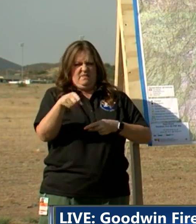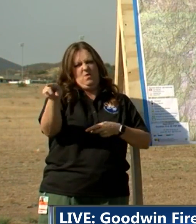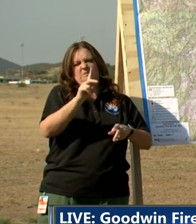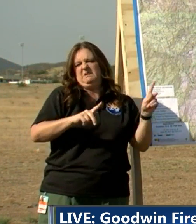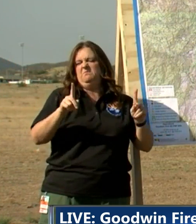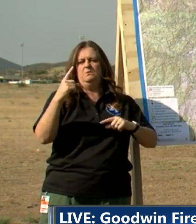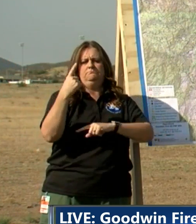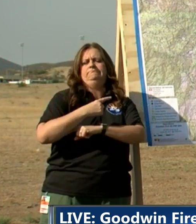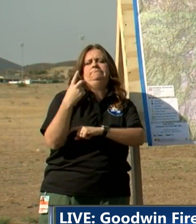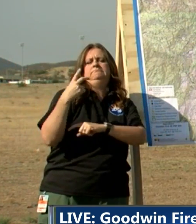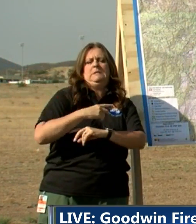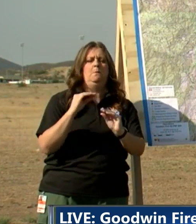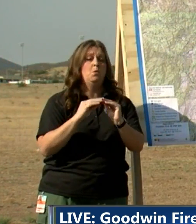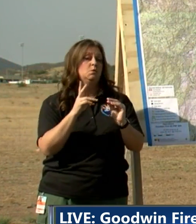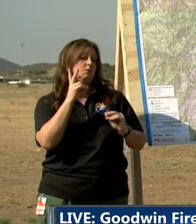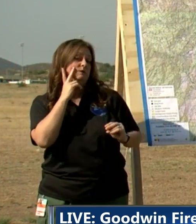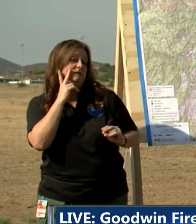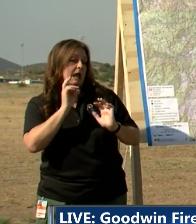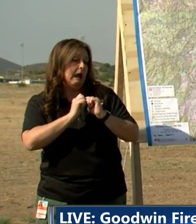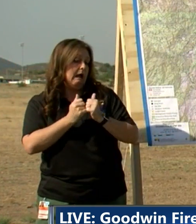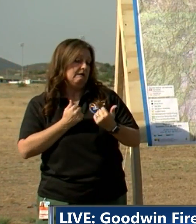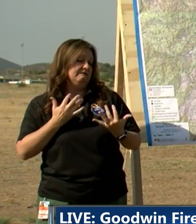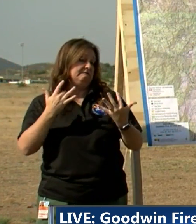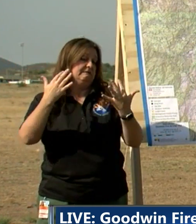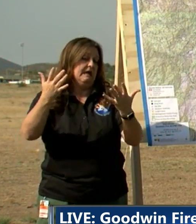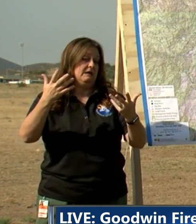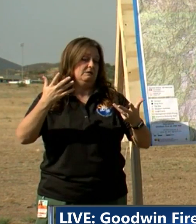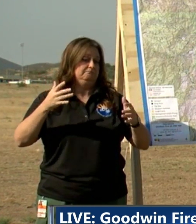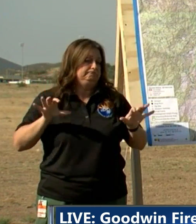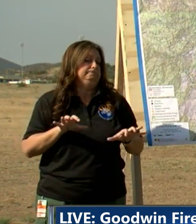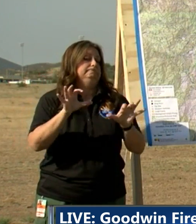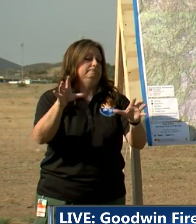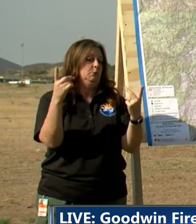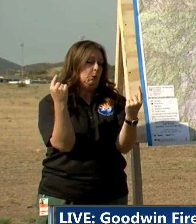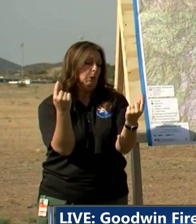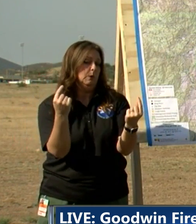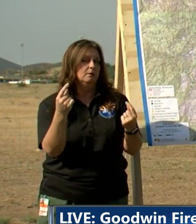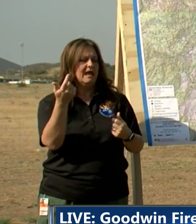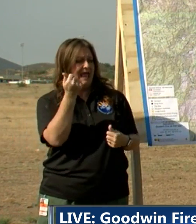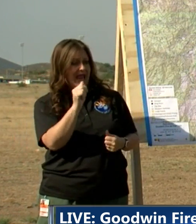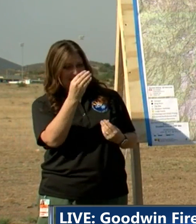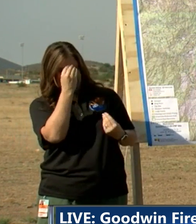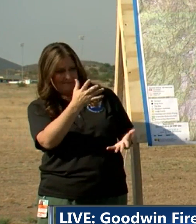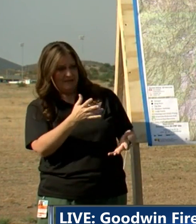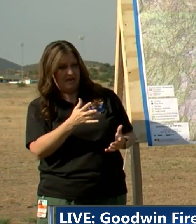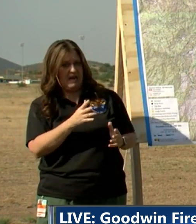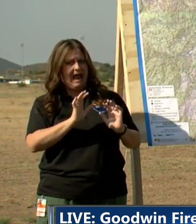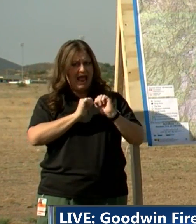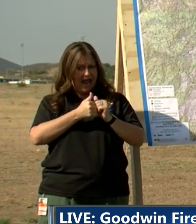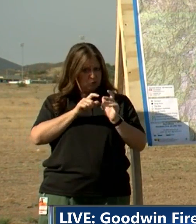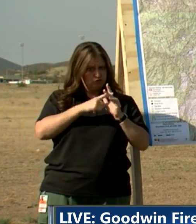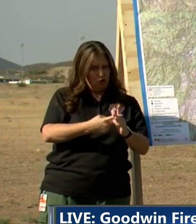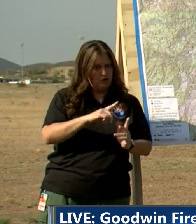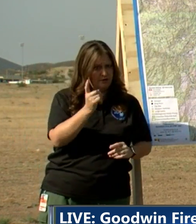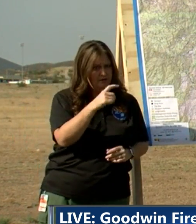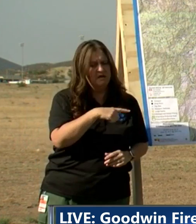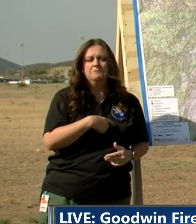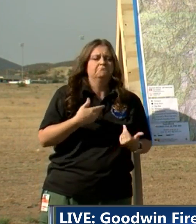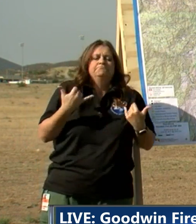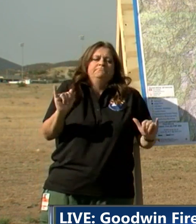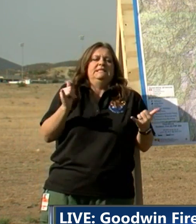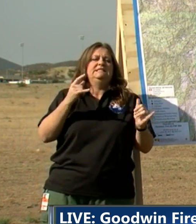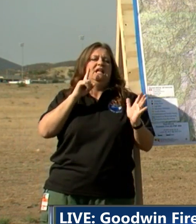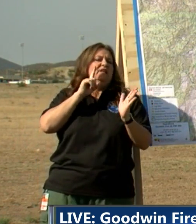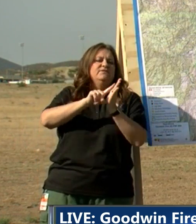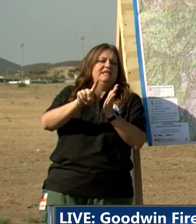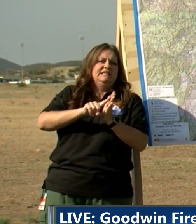another day or two to see how this fire reacts in the next couple days. Any update on the source of this fire? No, it's still under investigation.